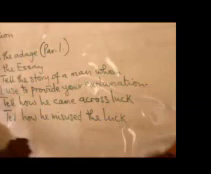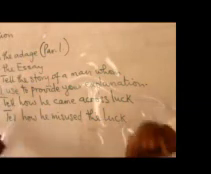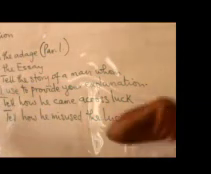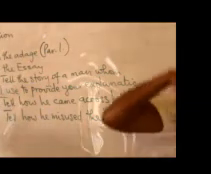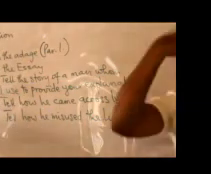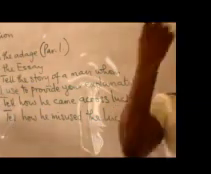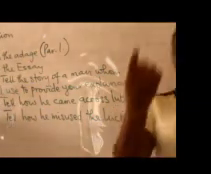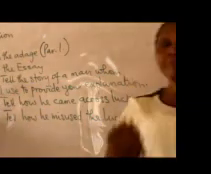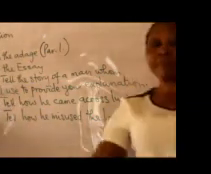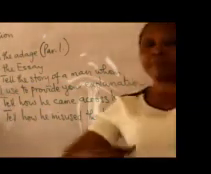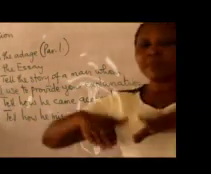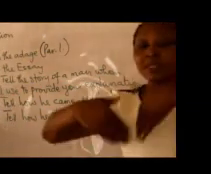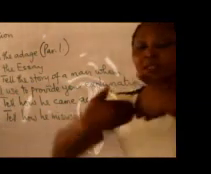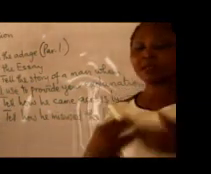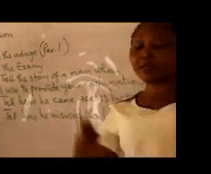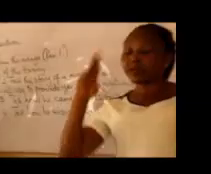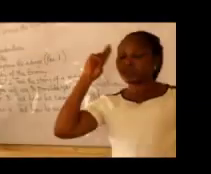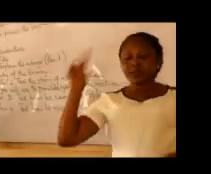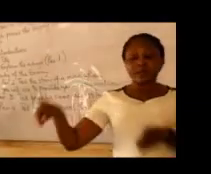And so,